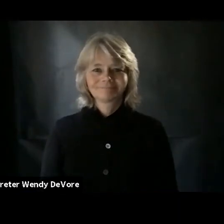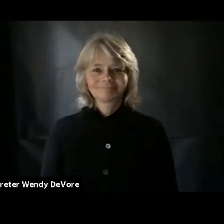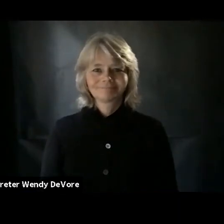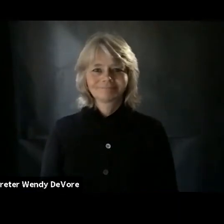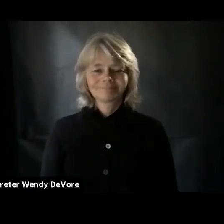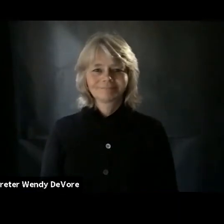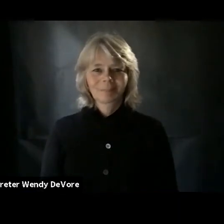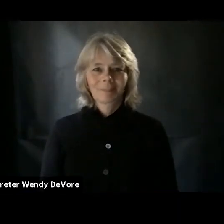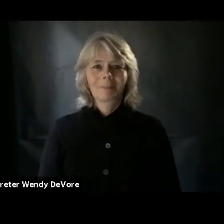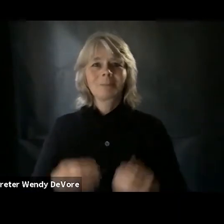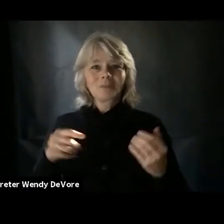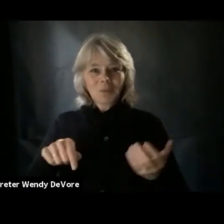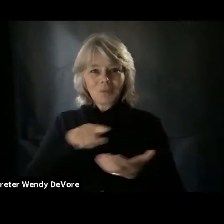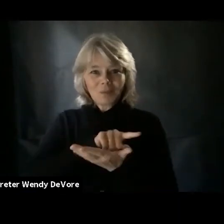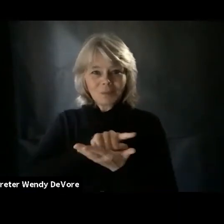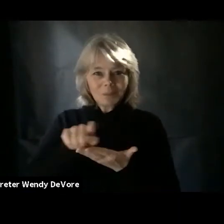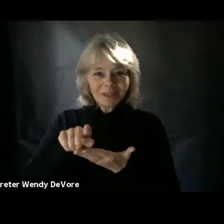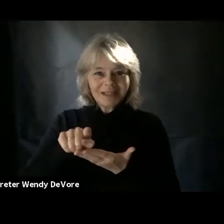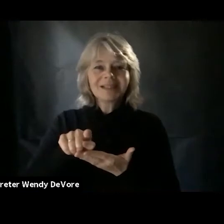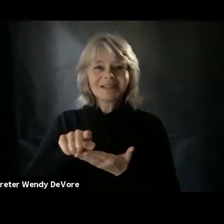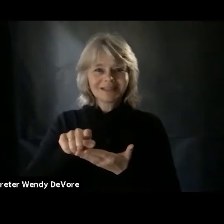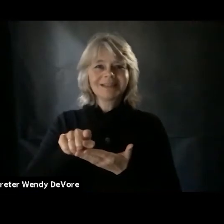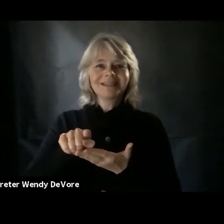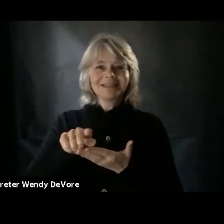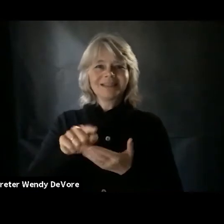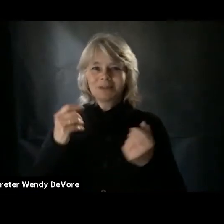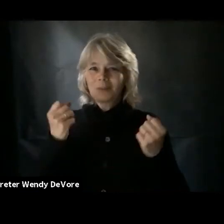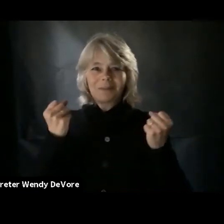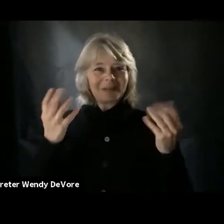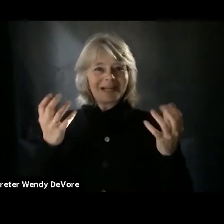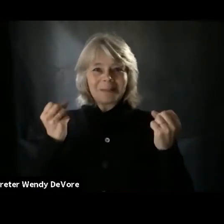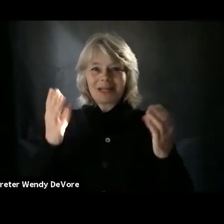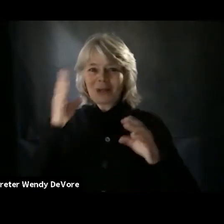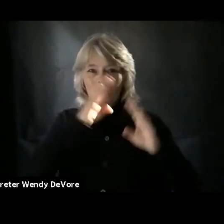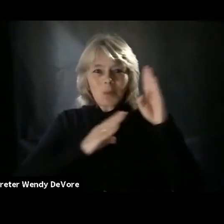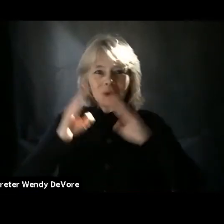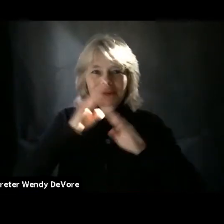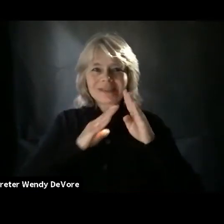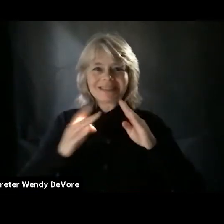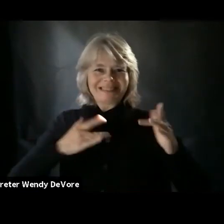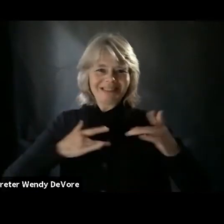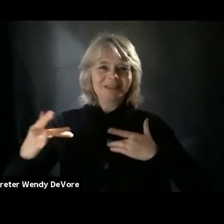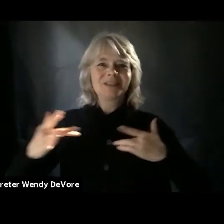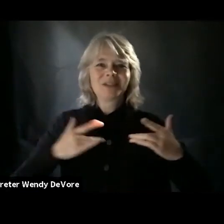And in this week with, as I said, so many worries and concerns,